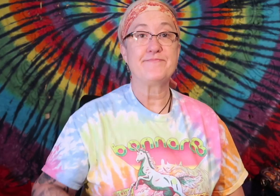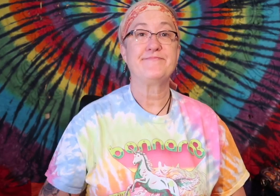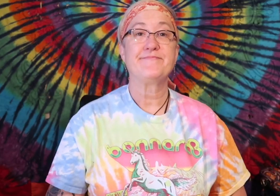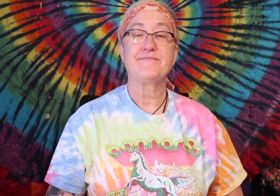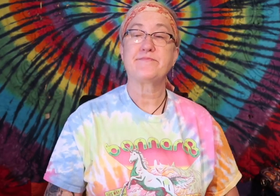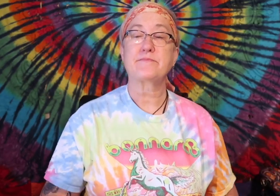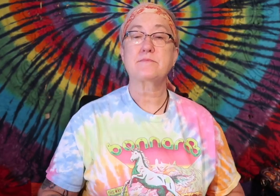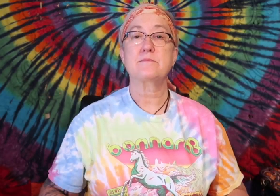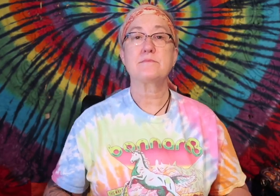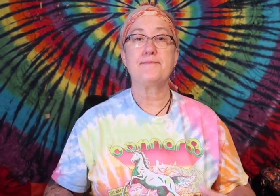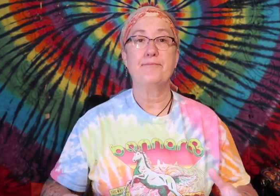Hey y'all.